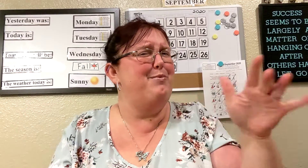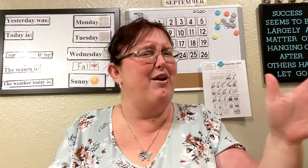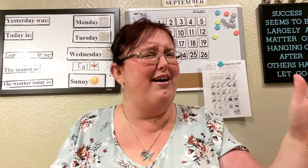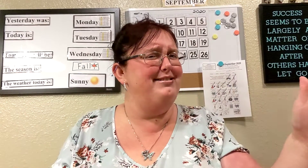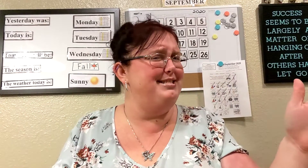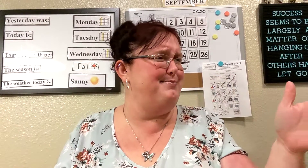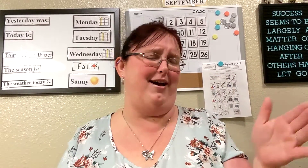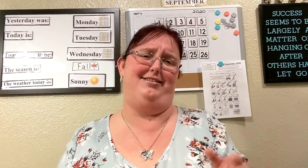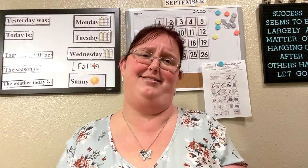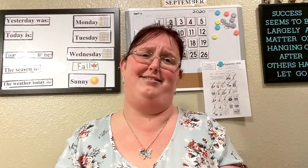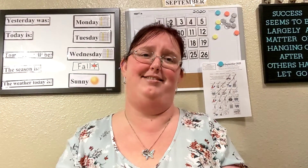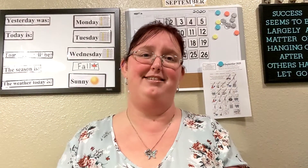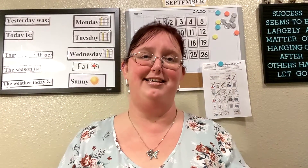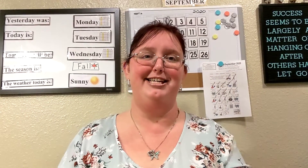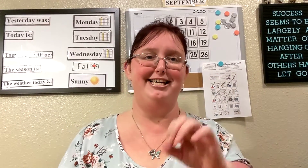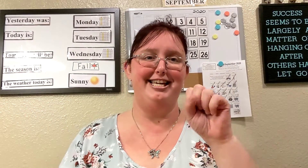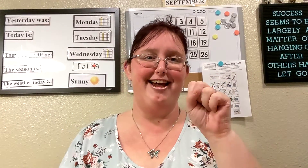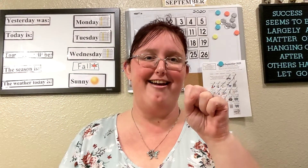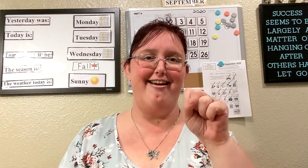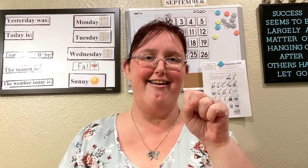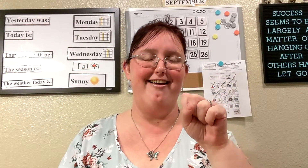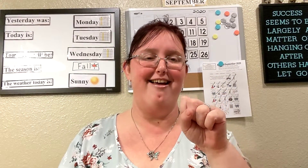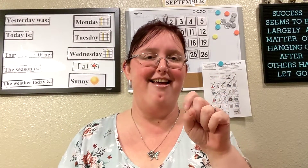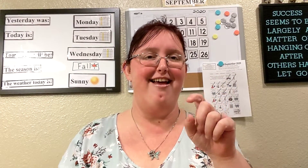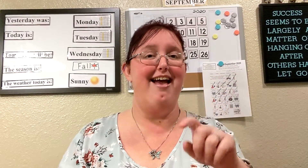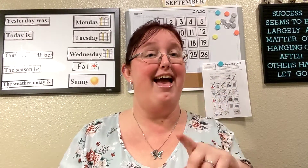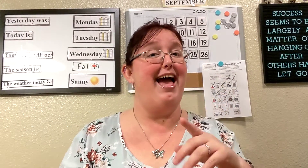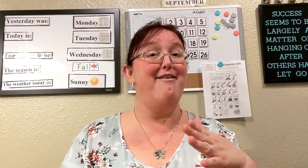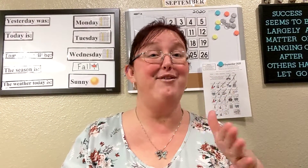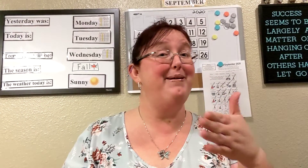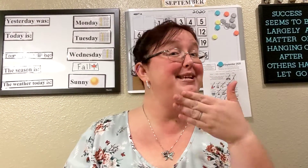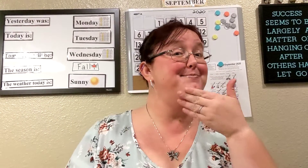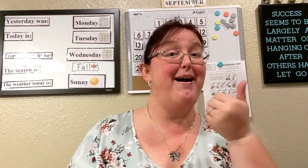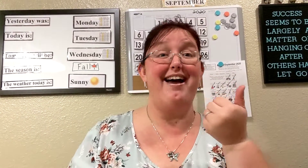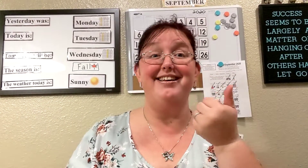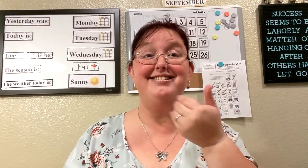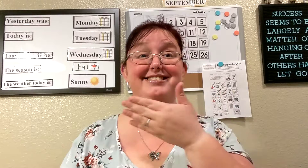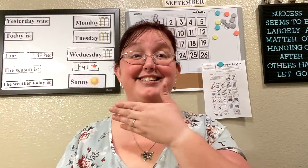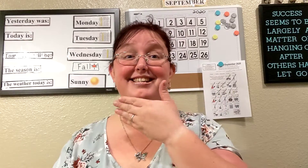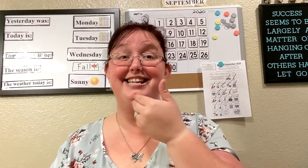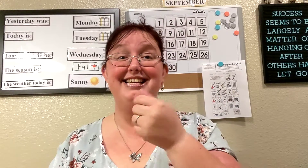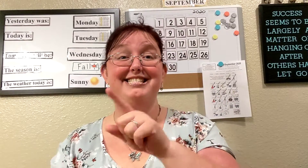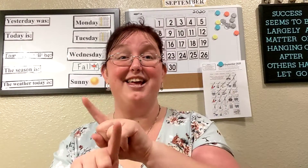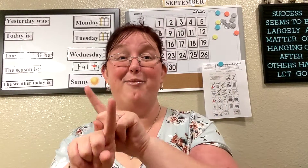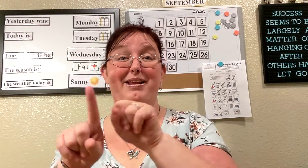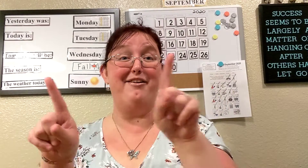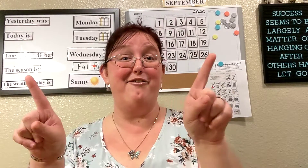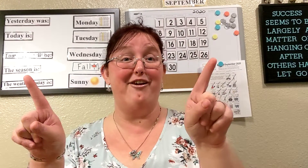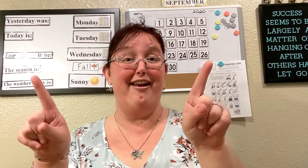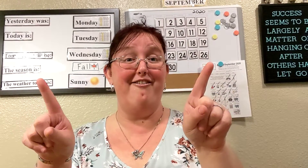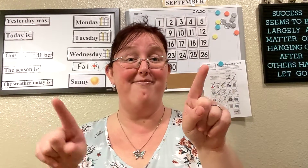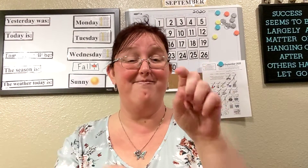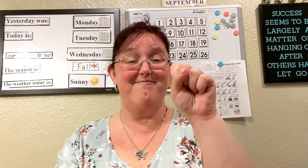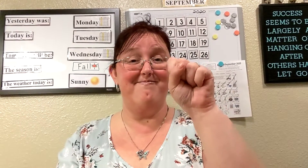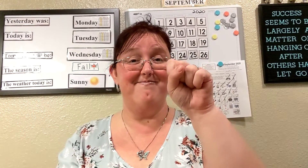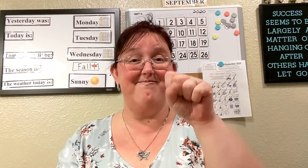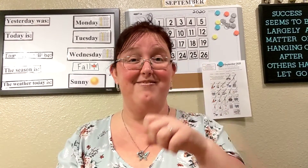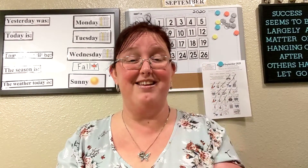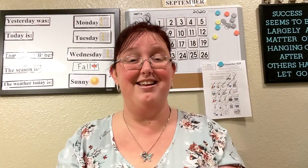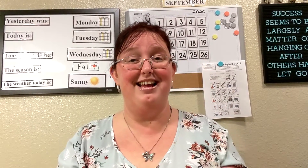someone else's best. Yeah. Everybody's best is going to be different.